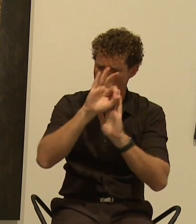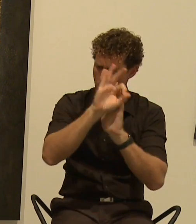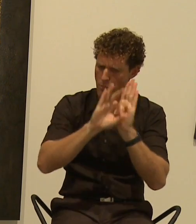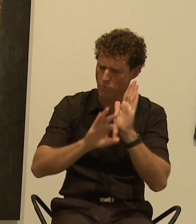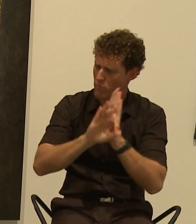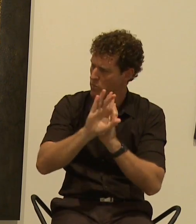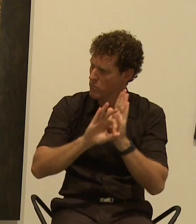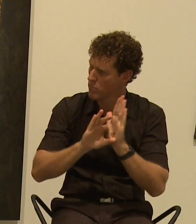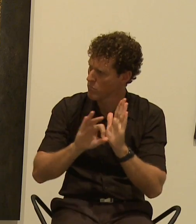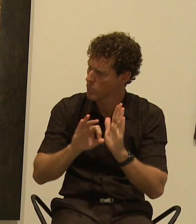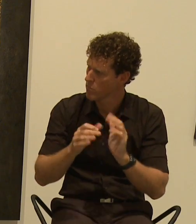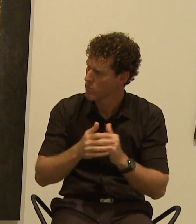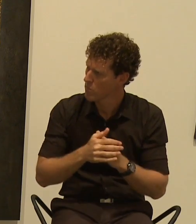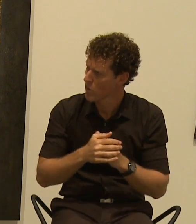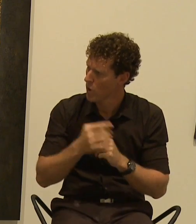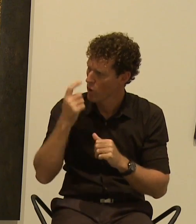we kind of lose that